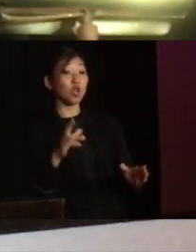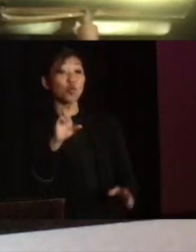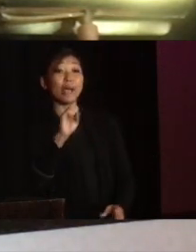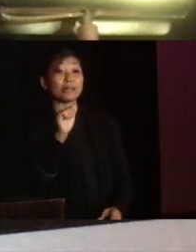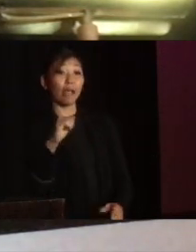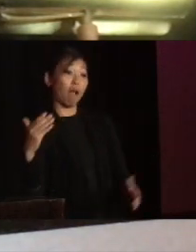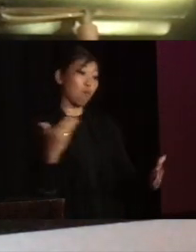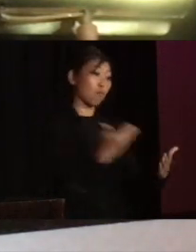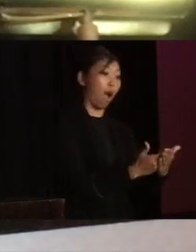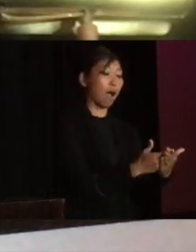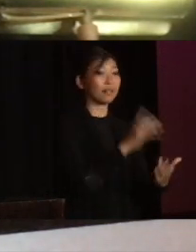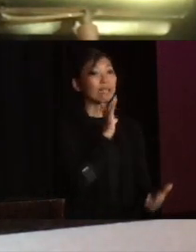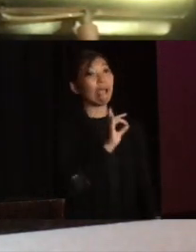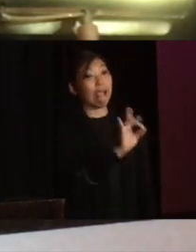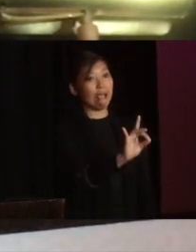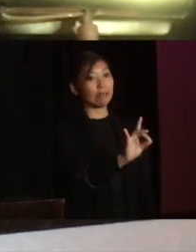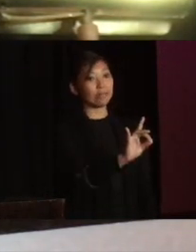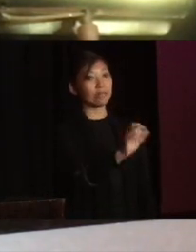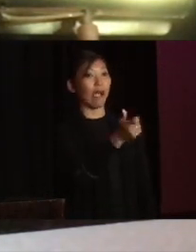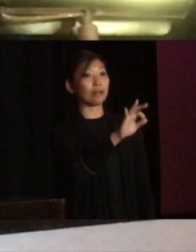in 1983.